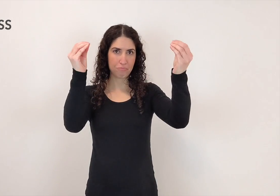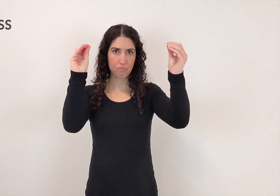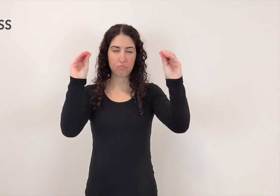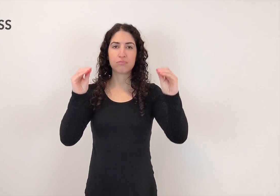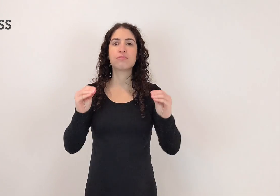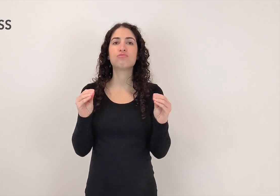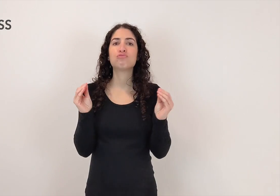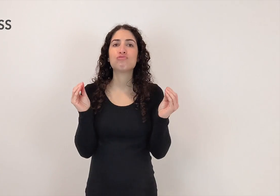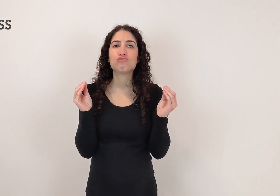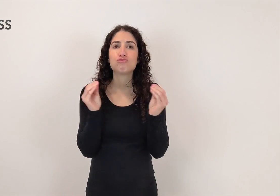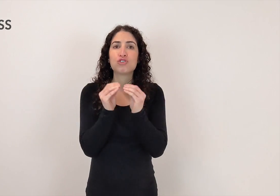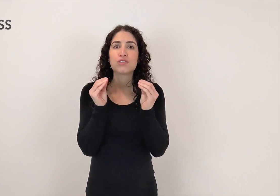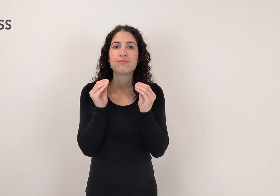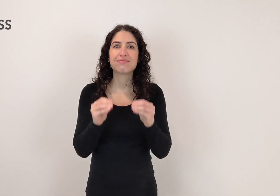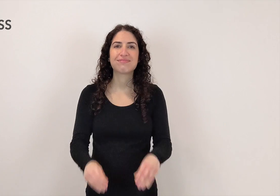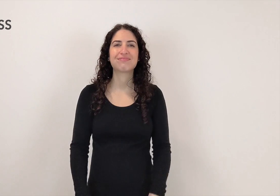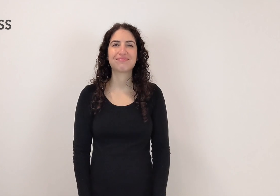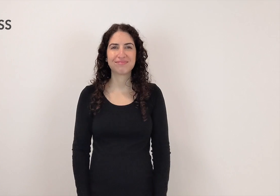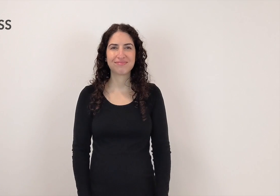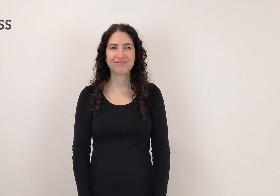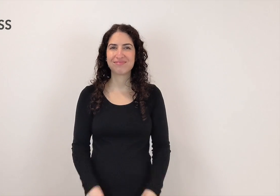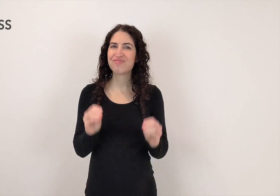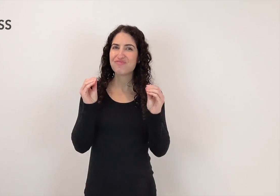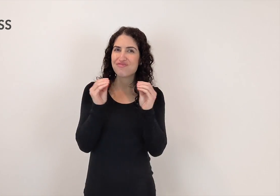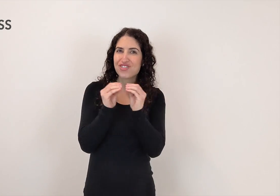Same hand shape. Kiss.